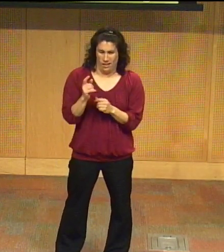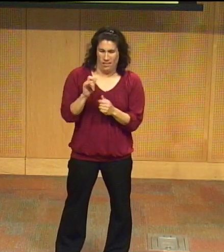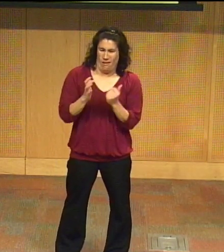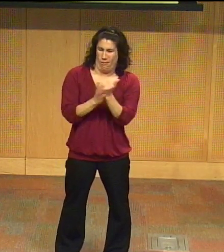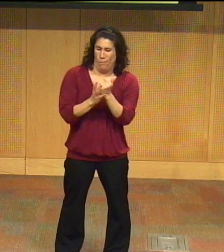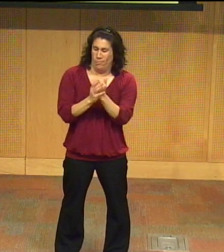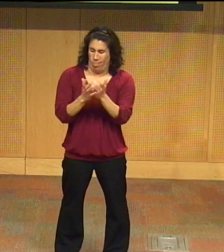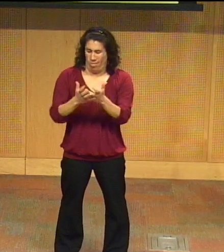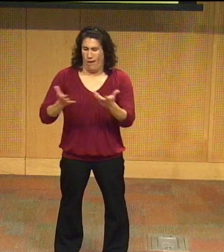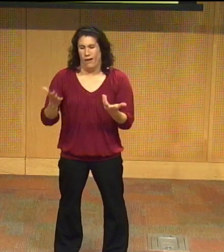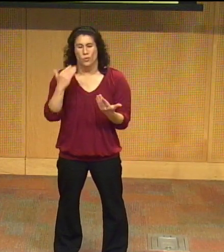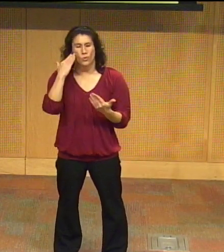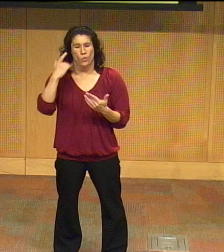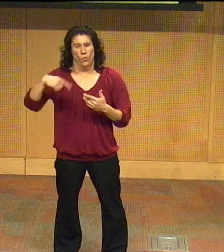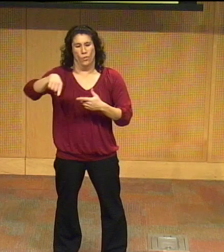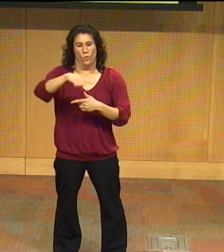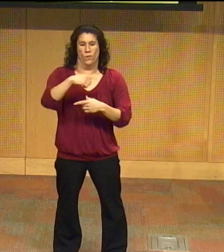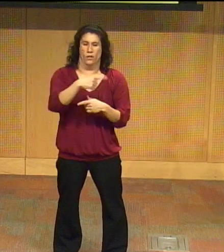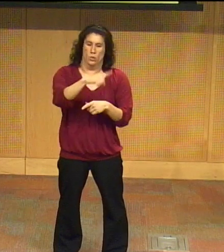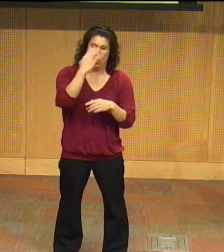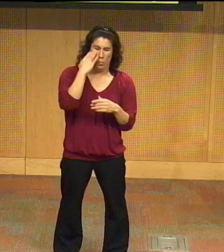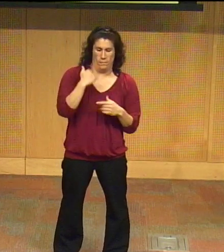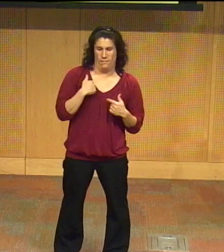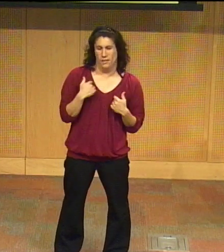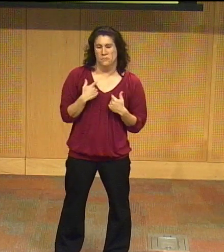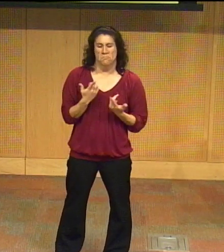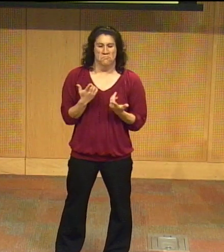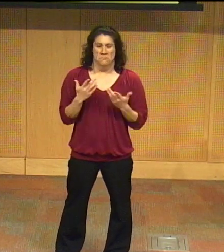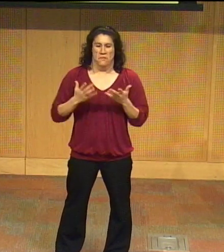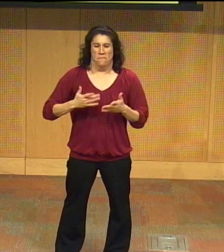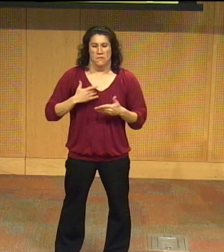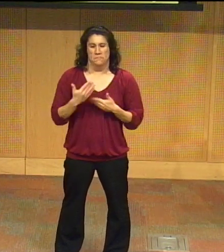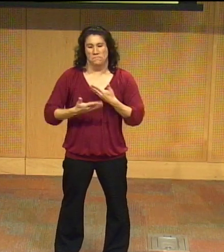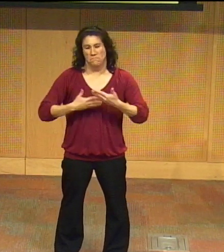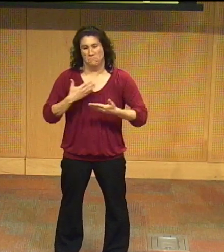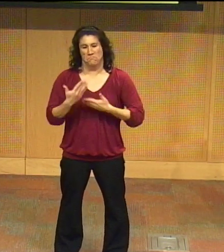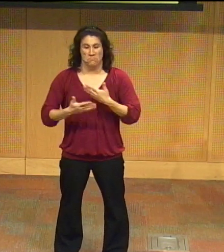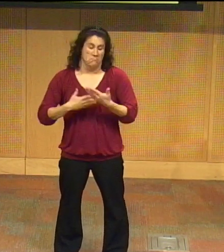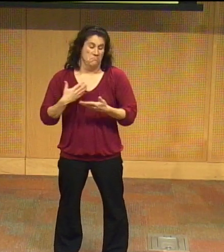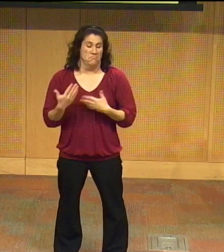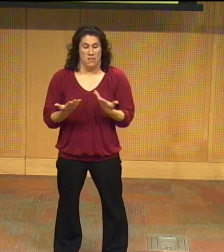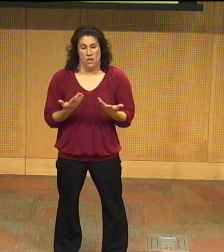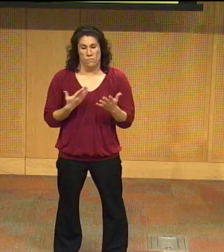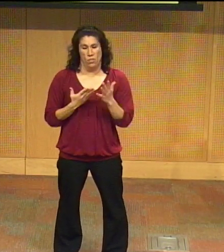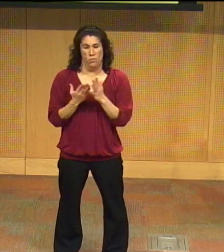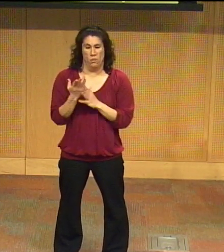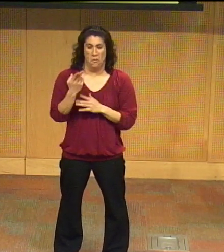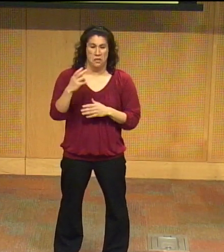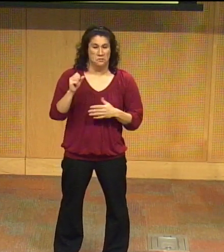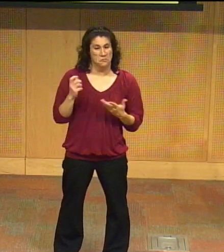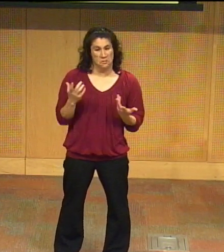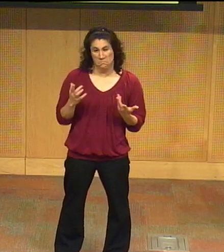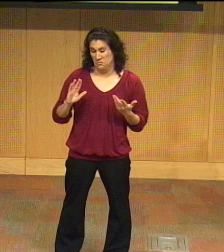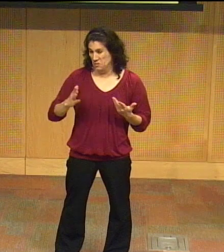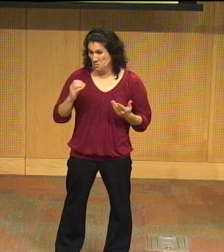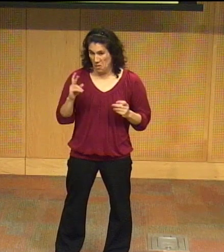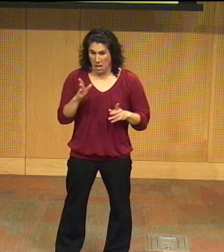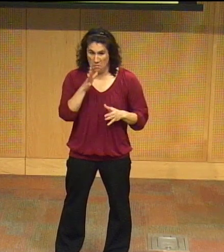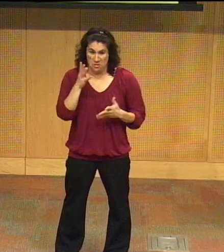area. There weren't a lot of people, and everyone there seemed to know me, so I thought there'd be a lot of assistance and support, and it was